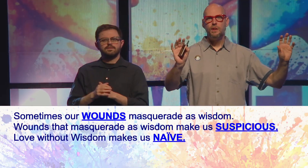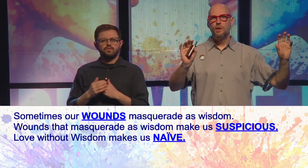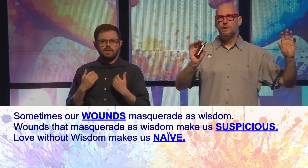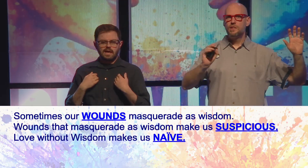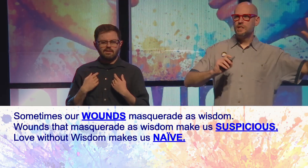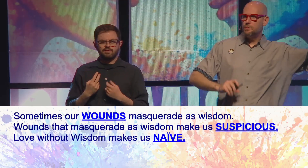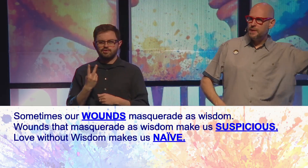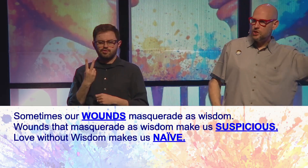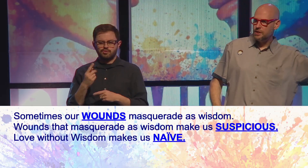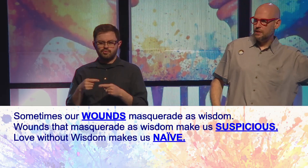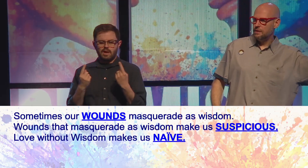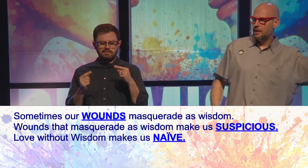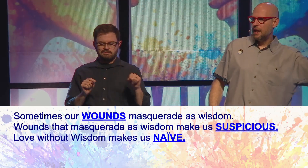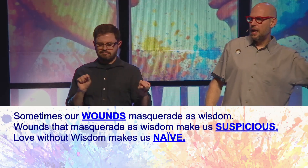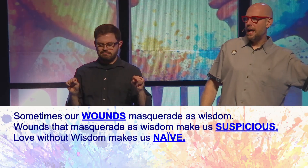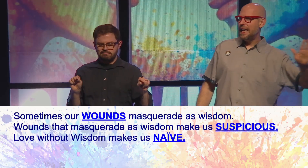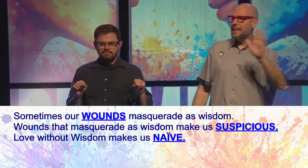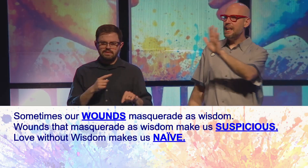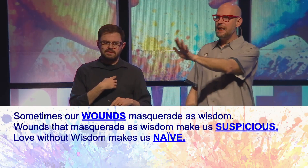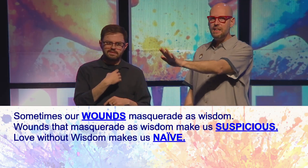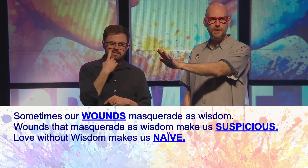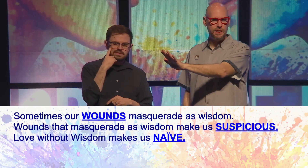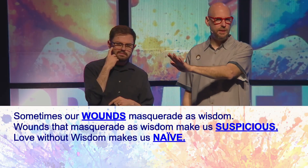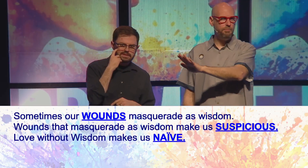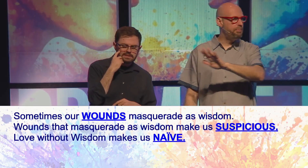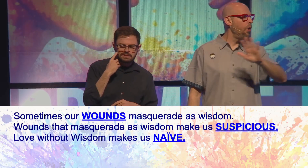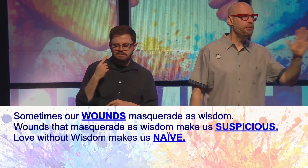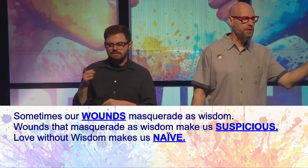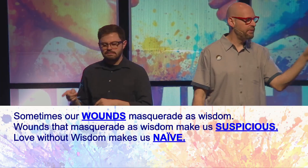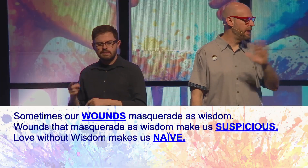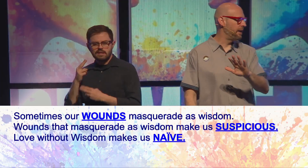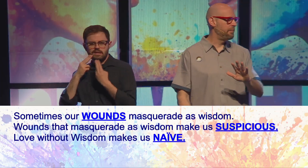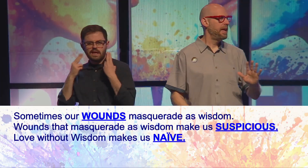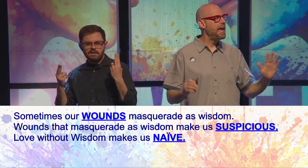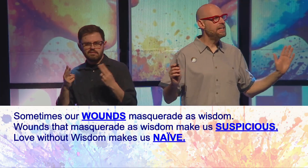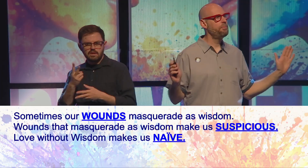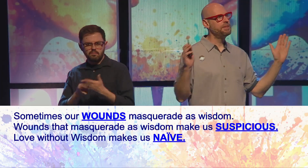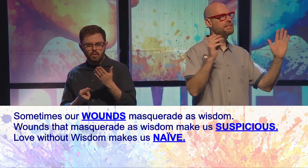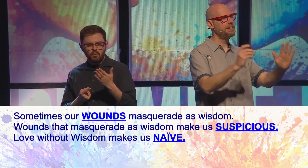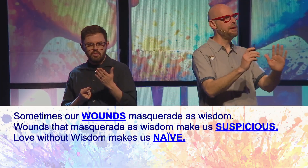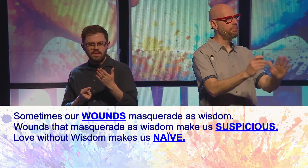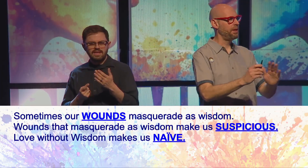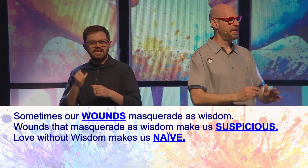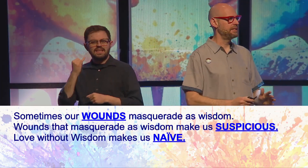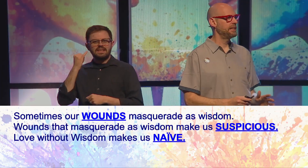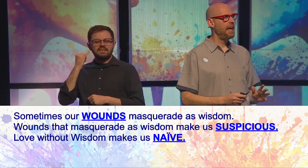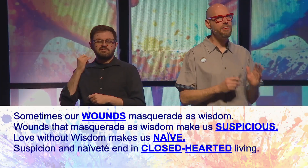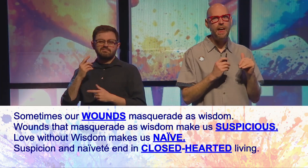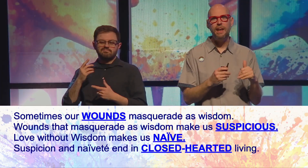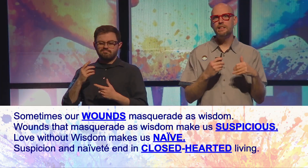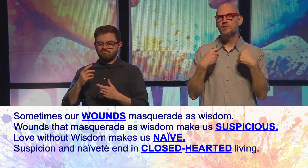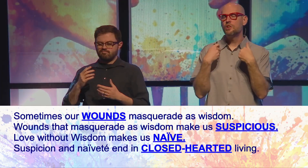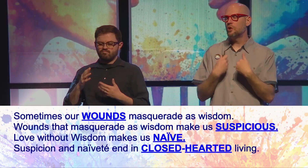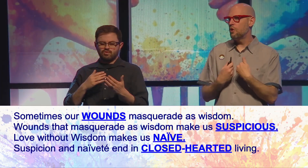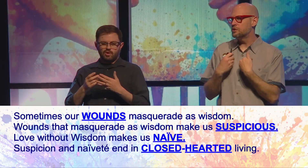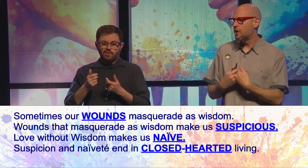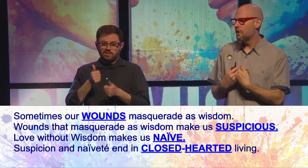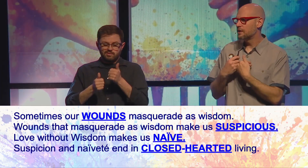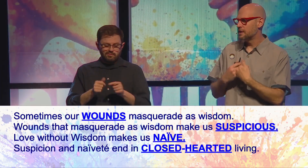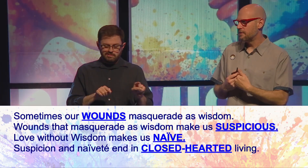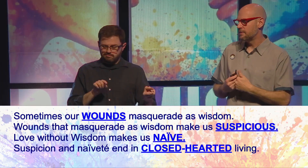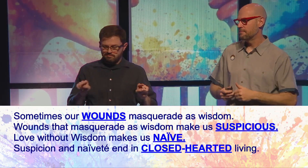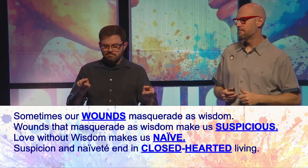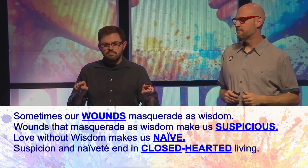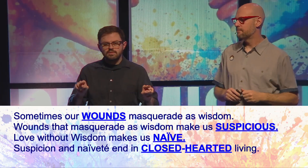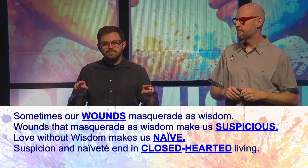right? Suspicion and naivety, both of them end up in the same place, and that is